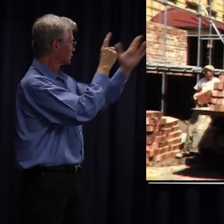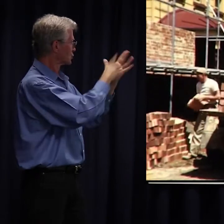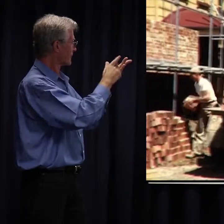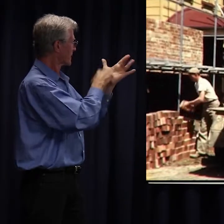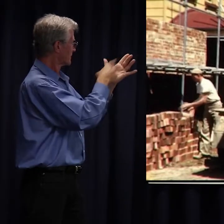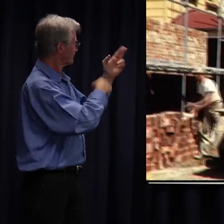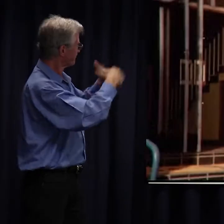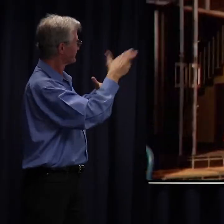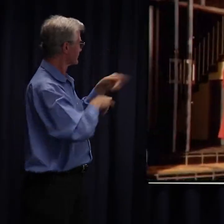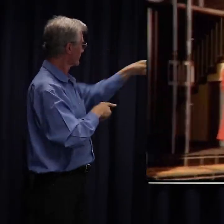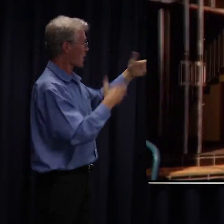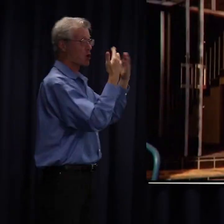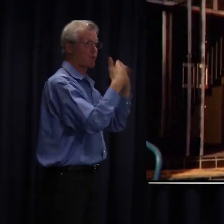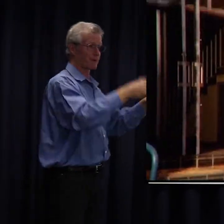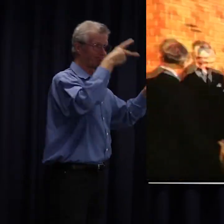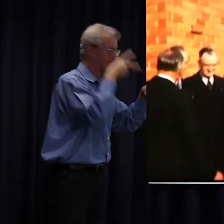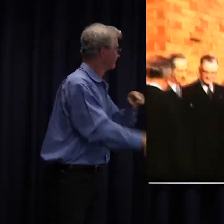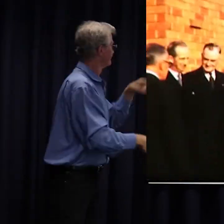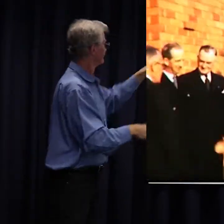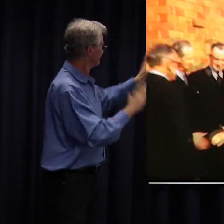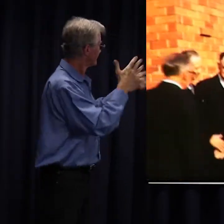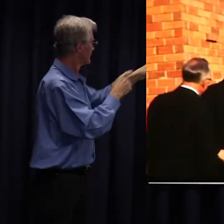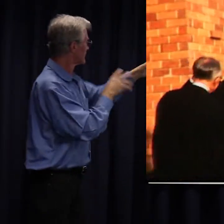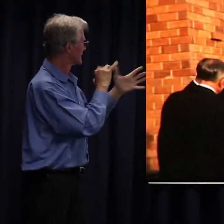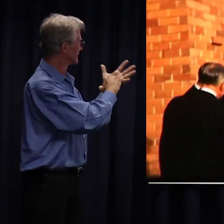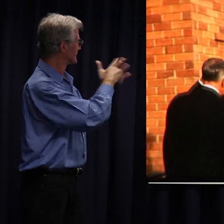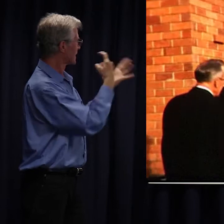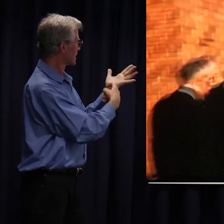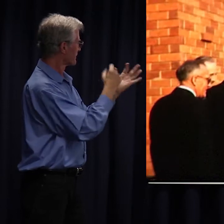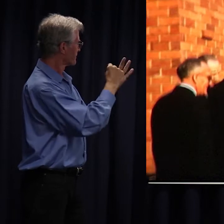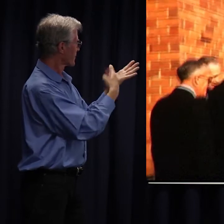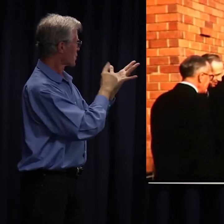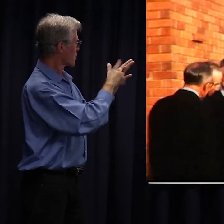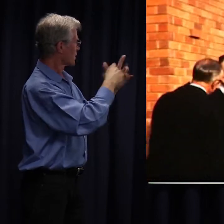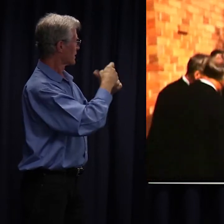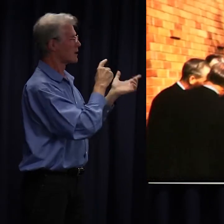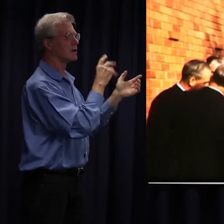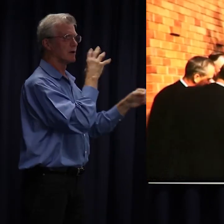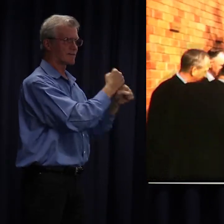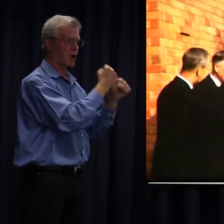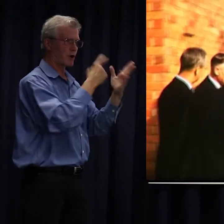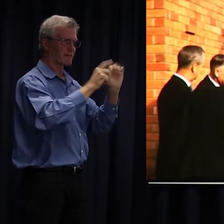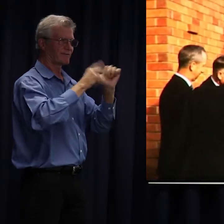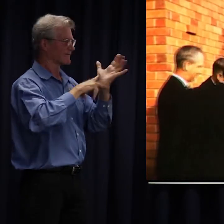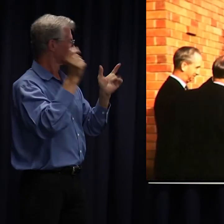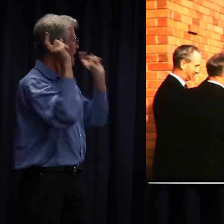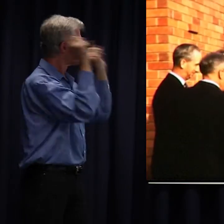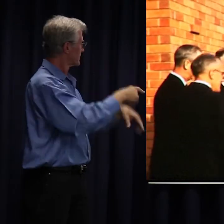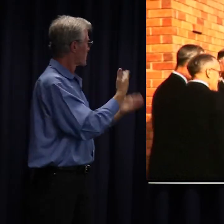new hall of the Deaf Club, Deaf Society, and it was launched by Sir Brooks, the Governor-General of